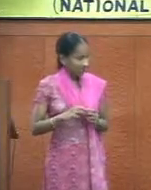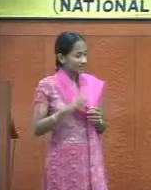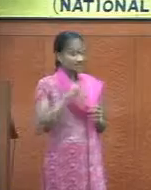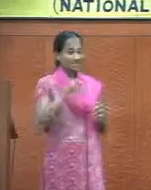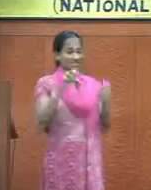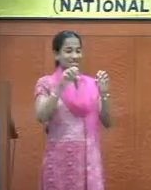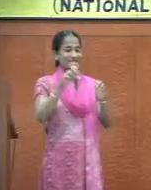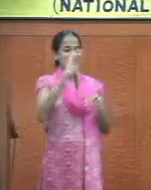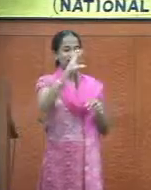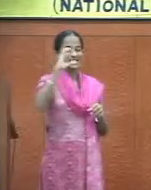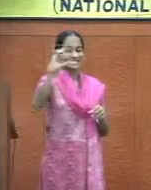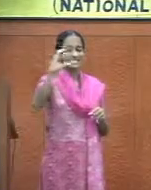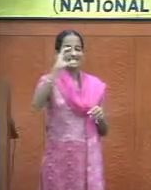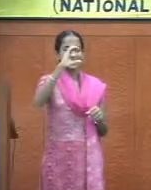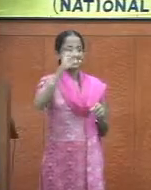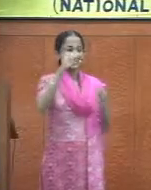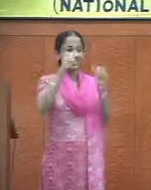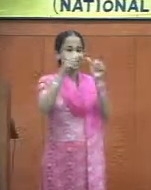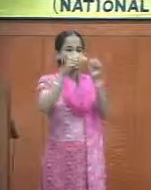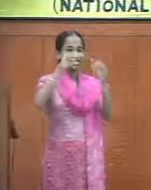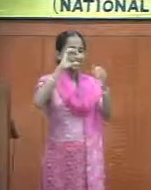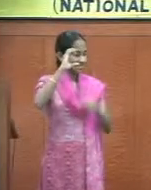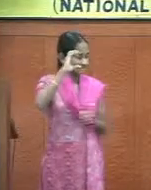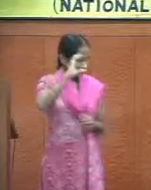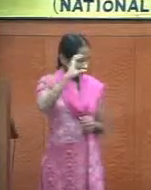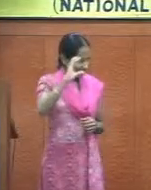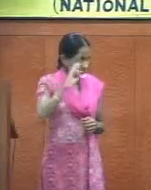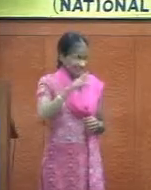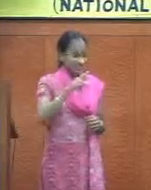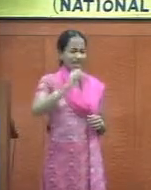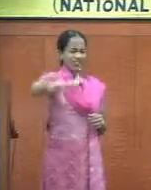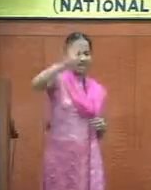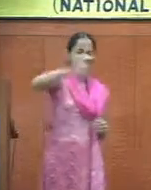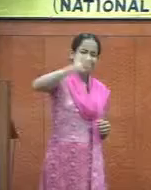CEC. So I think we, like we have done dharnas for other things,